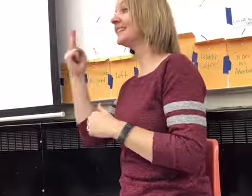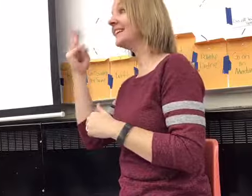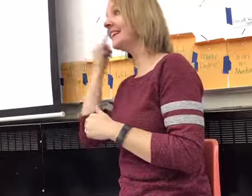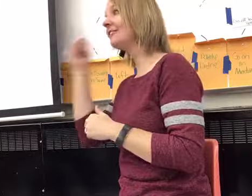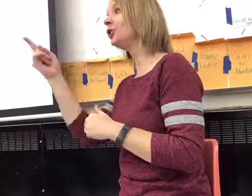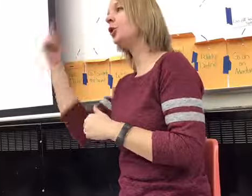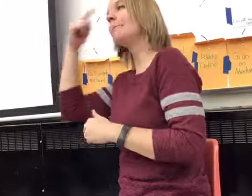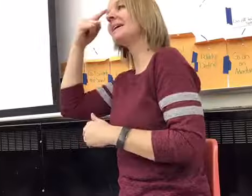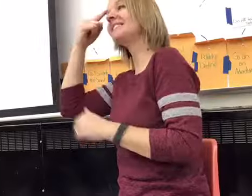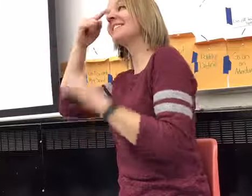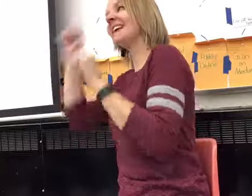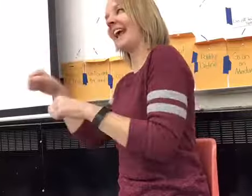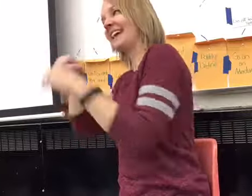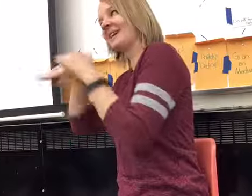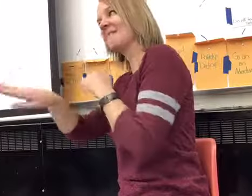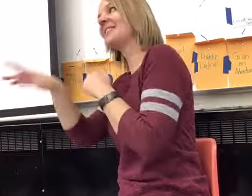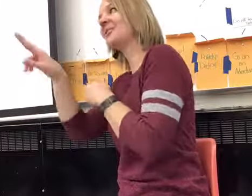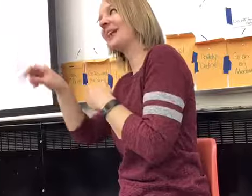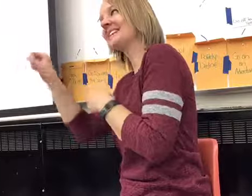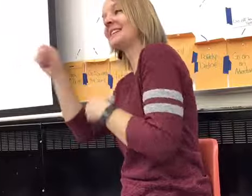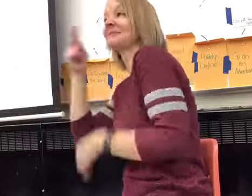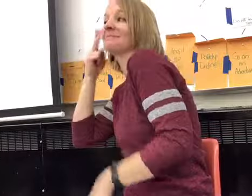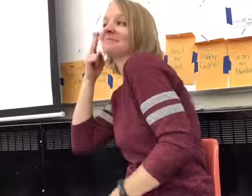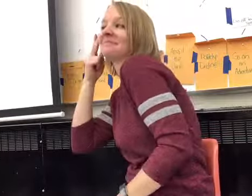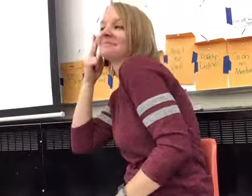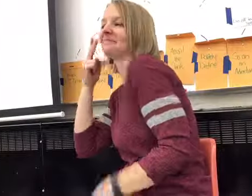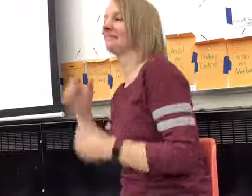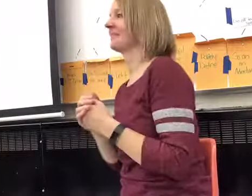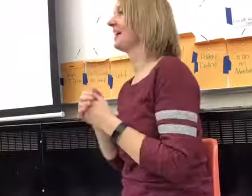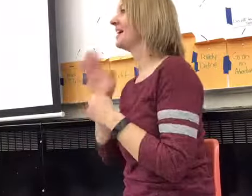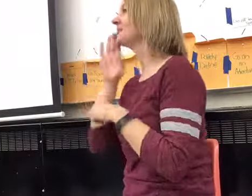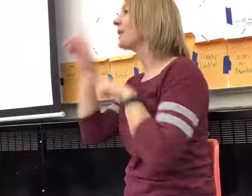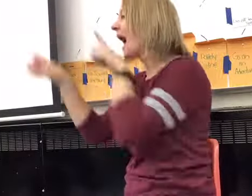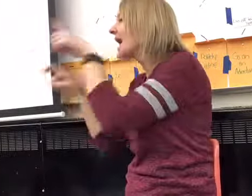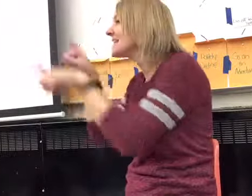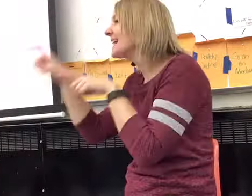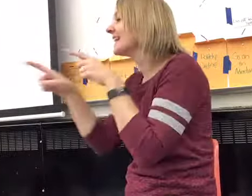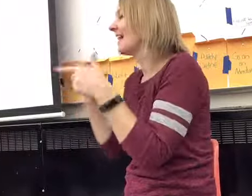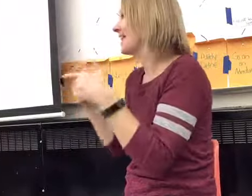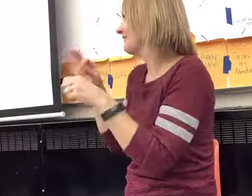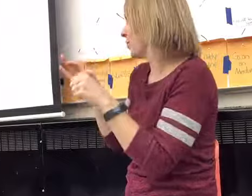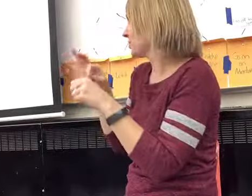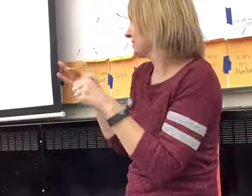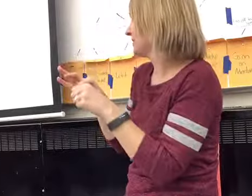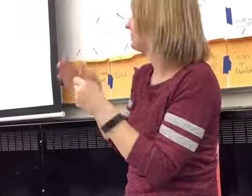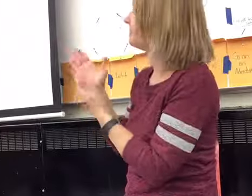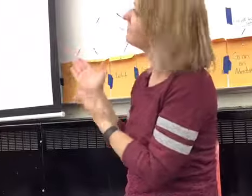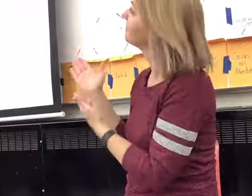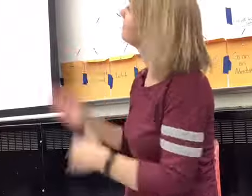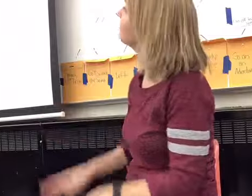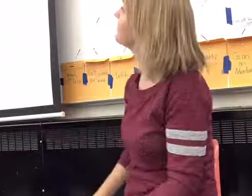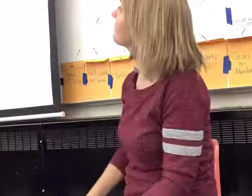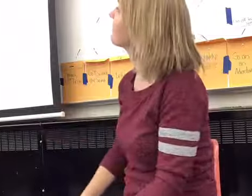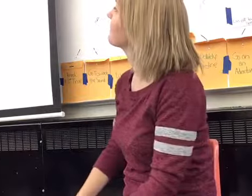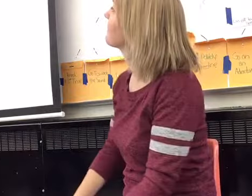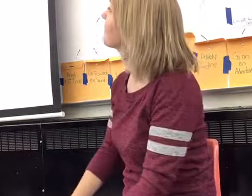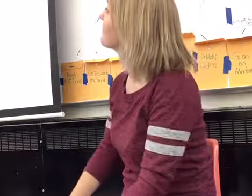into the United States. So we're going to ask you guys a question, and then we're going to vote on it. Okay, so here's a question. How many legs does a horse